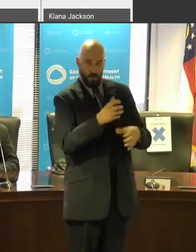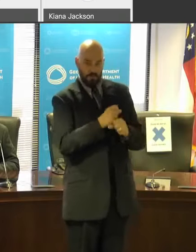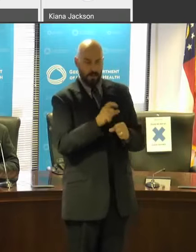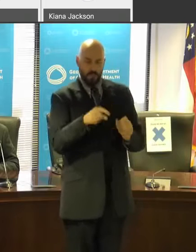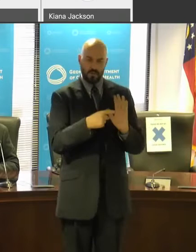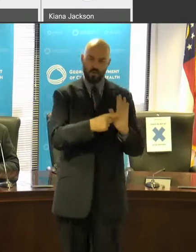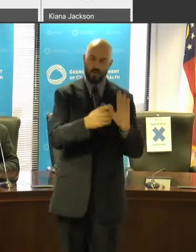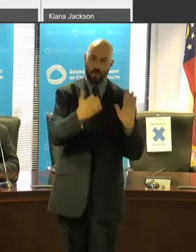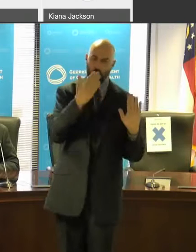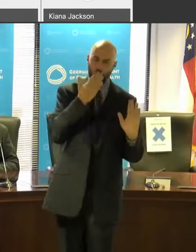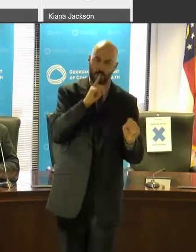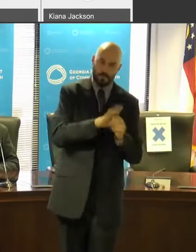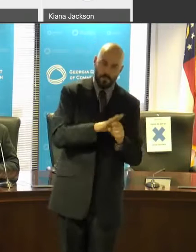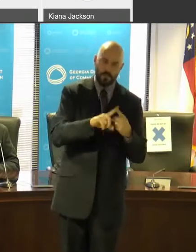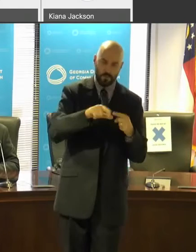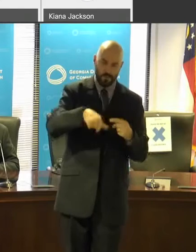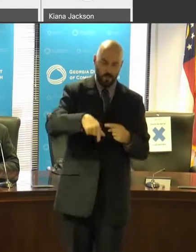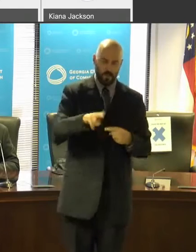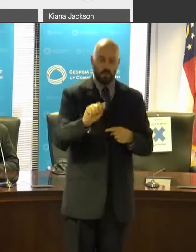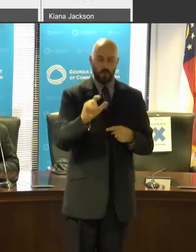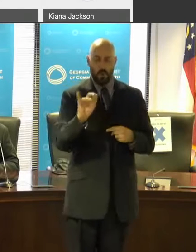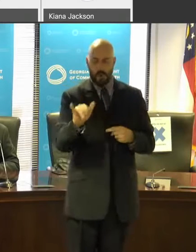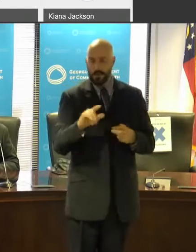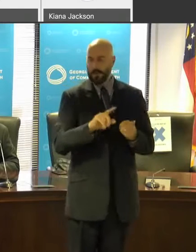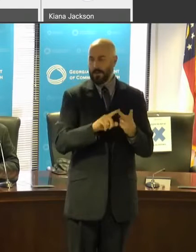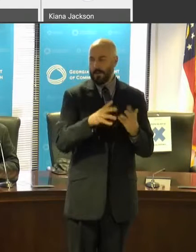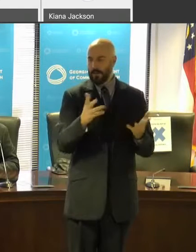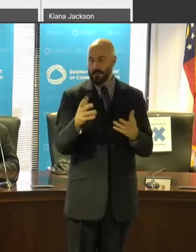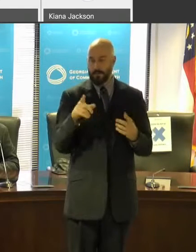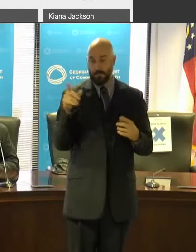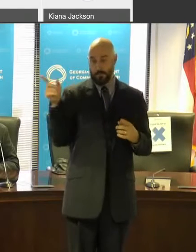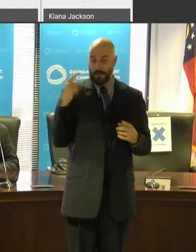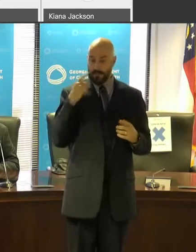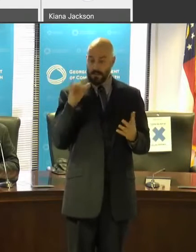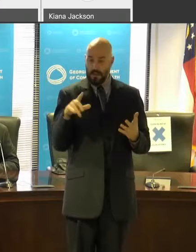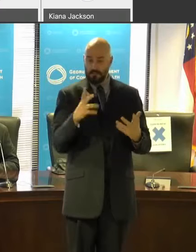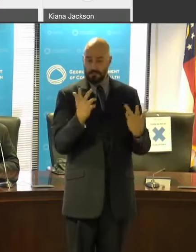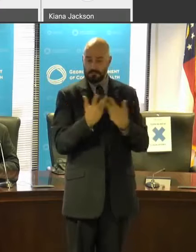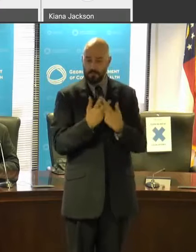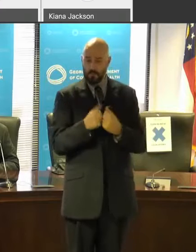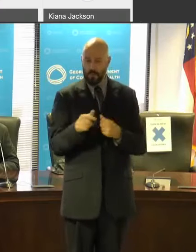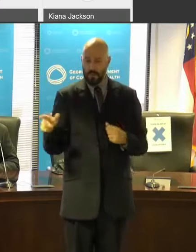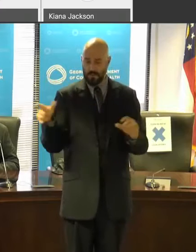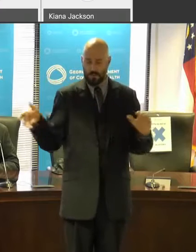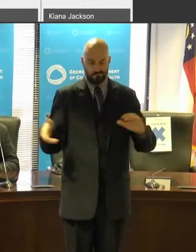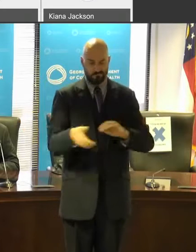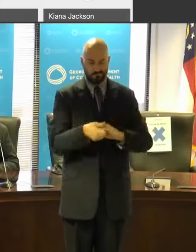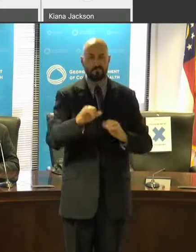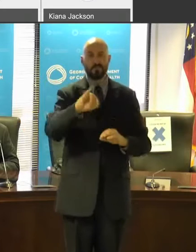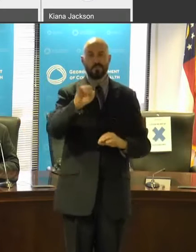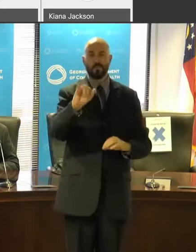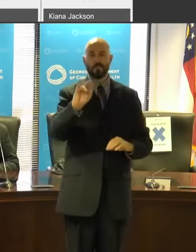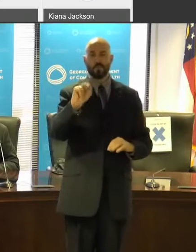the comment attribute said that was in line with the Joint Commission. After reviewing